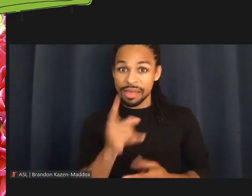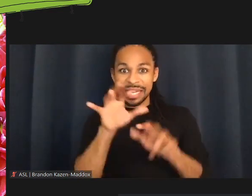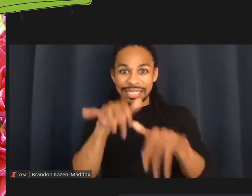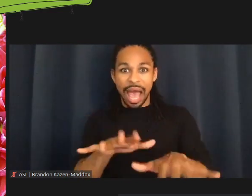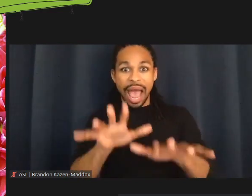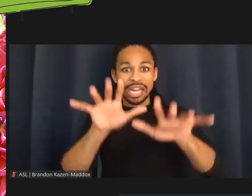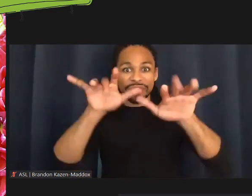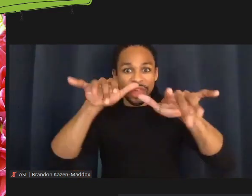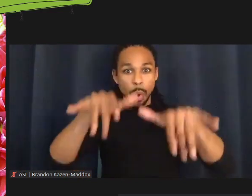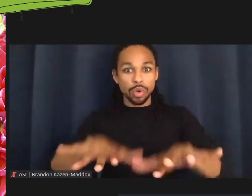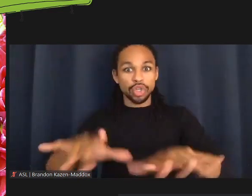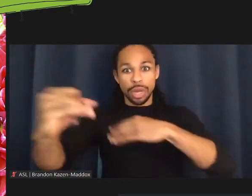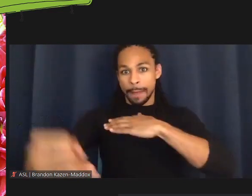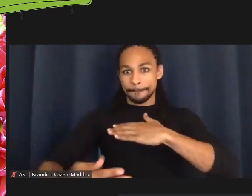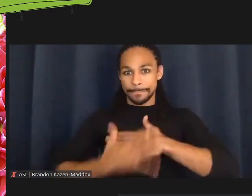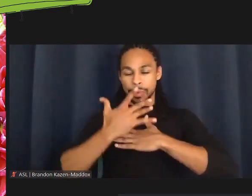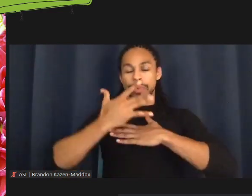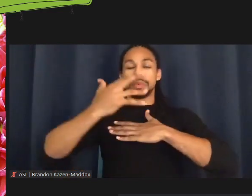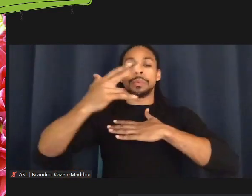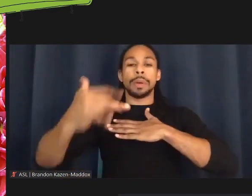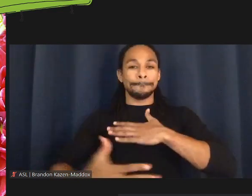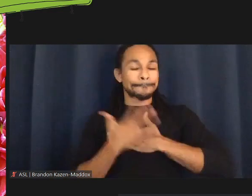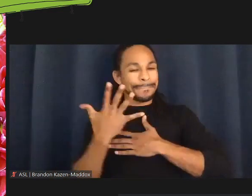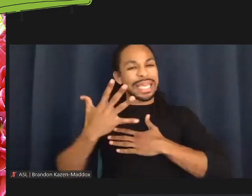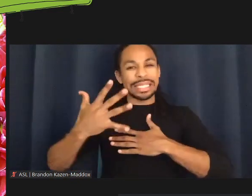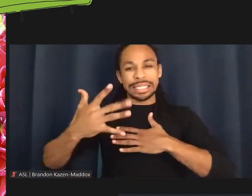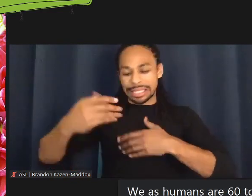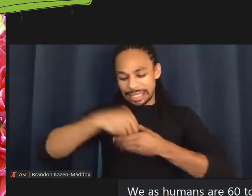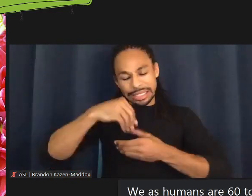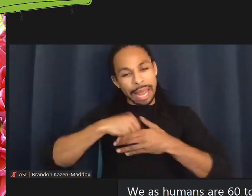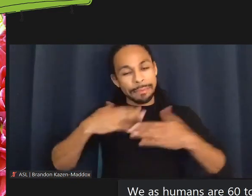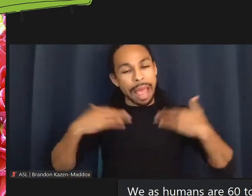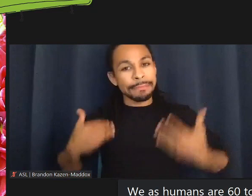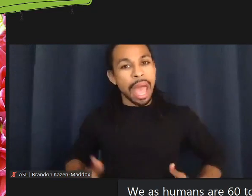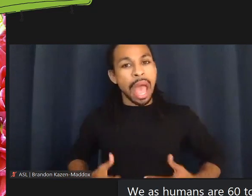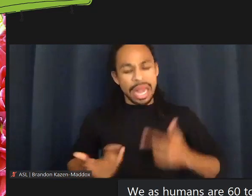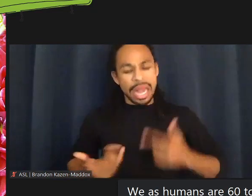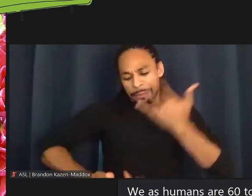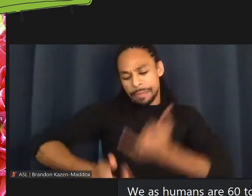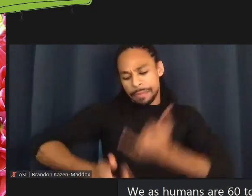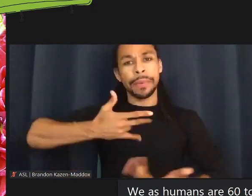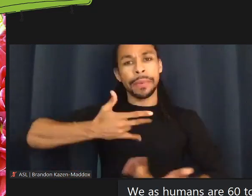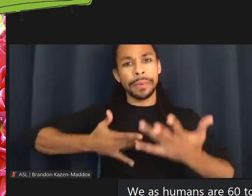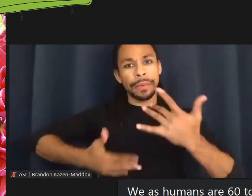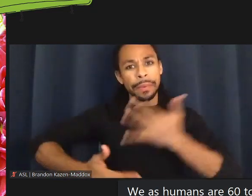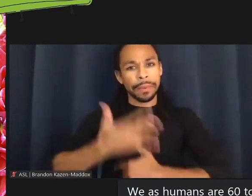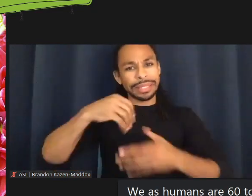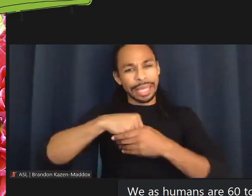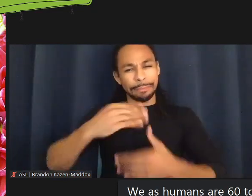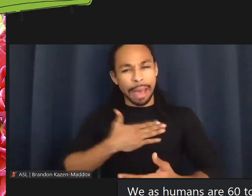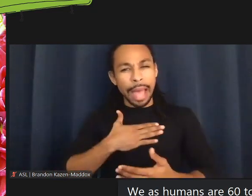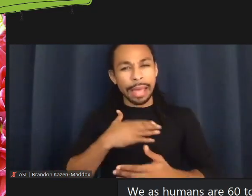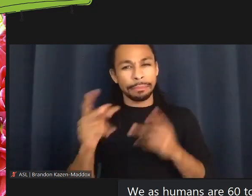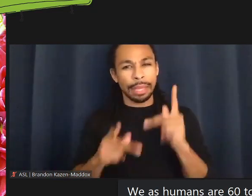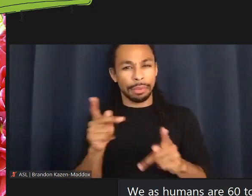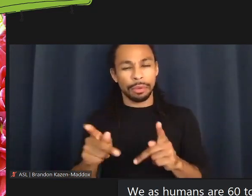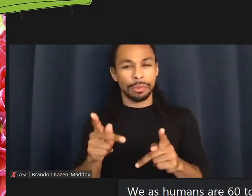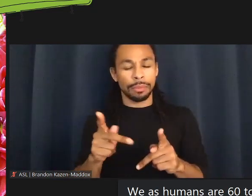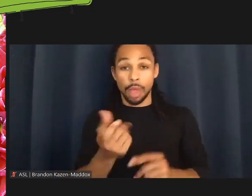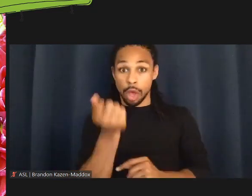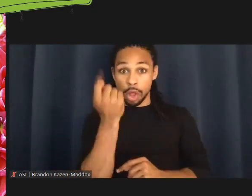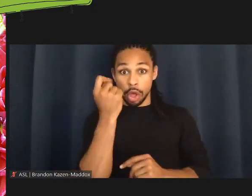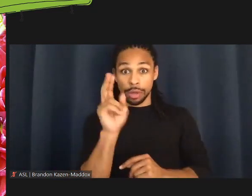ocean beats inside me, inside my people. Look,